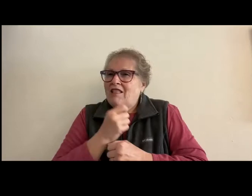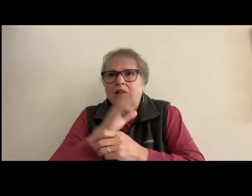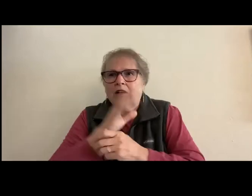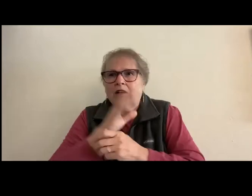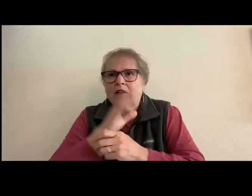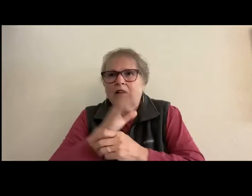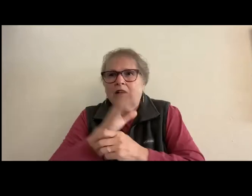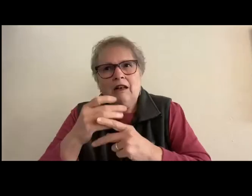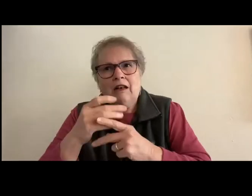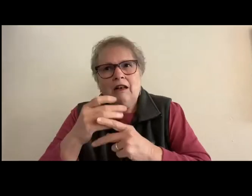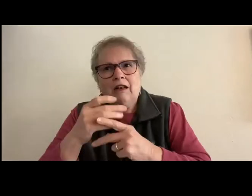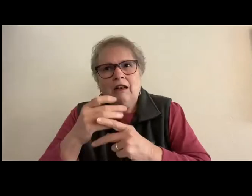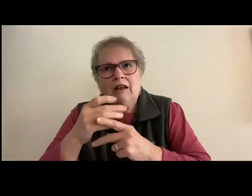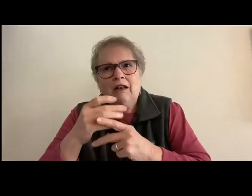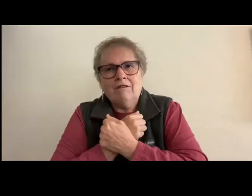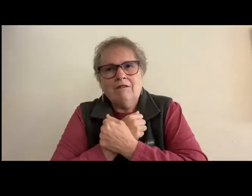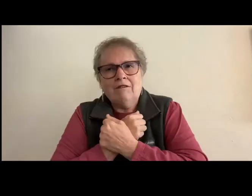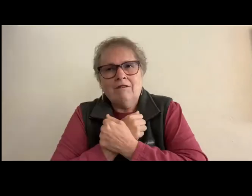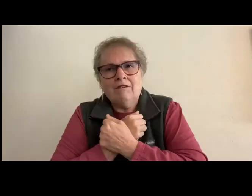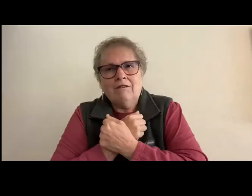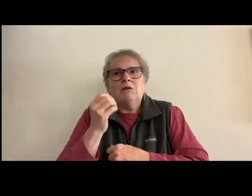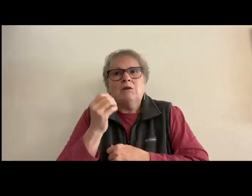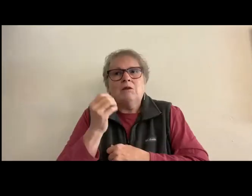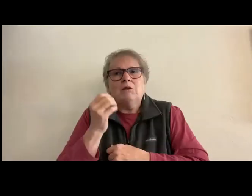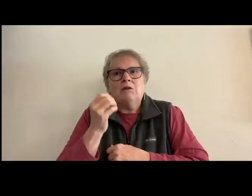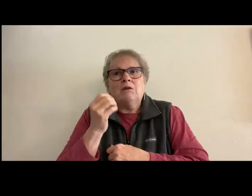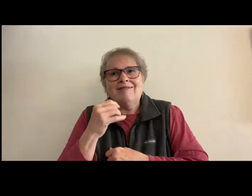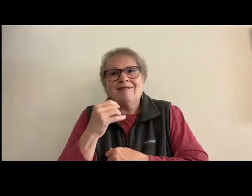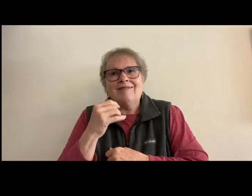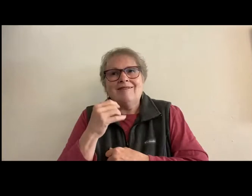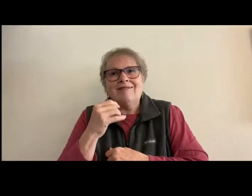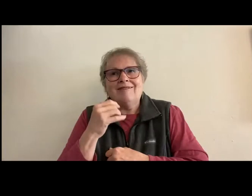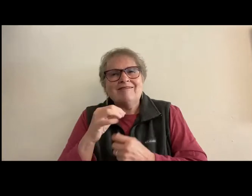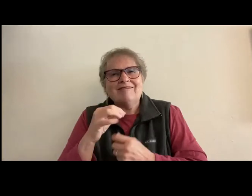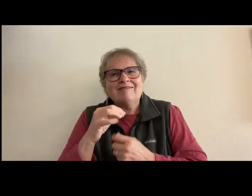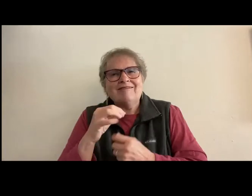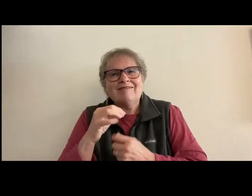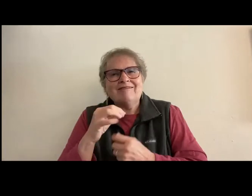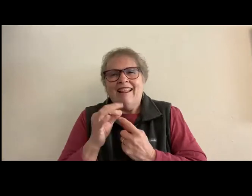love." Different kind of love. Different. Why?